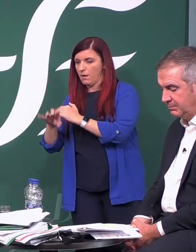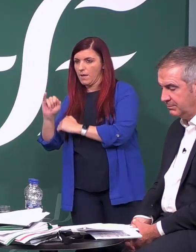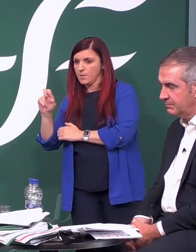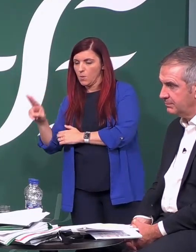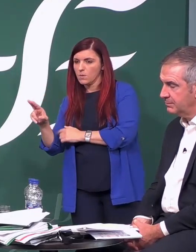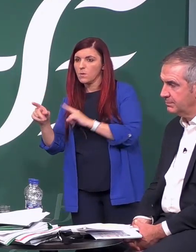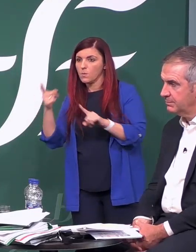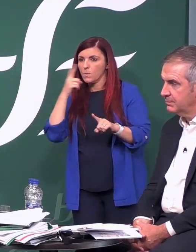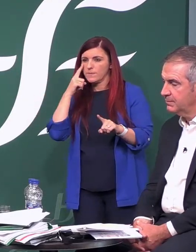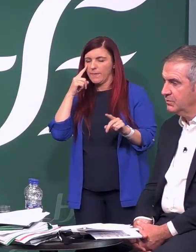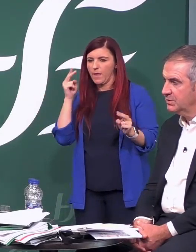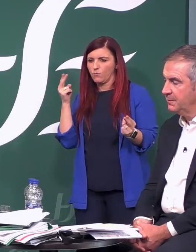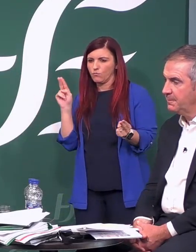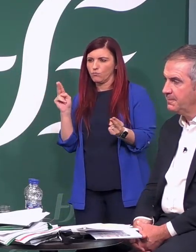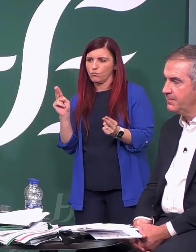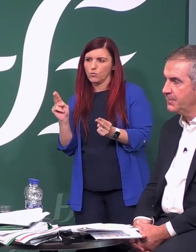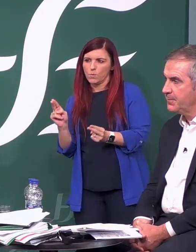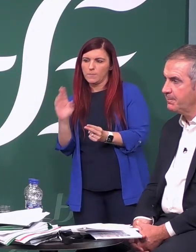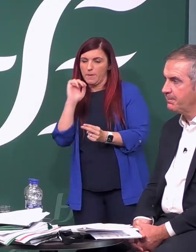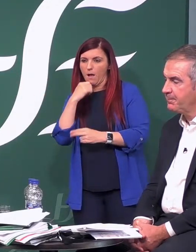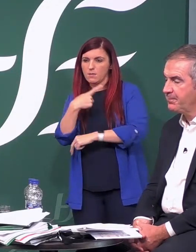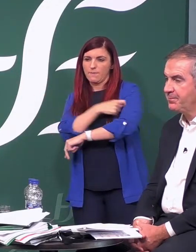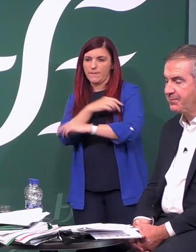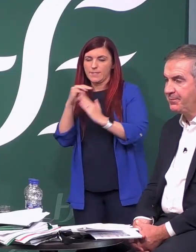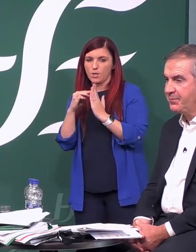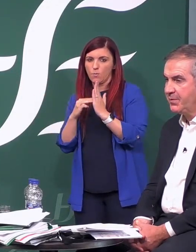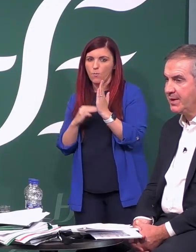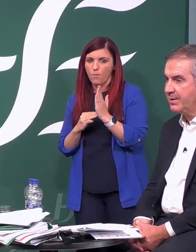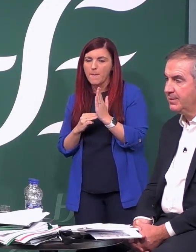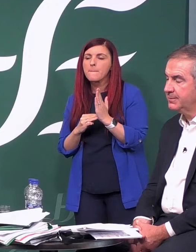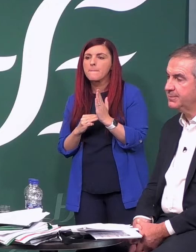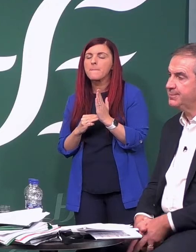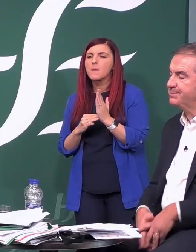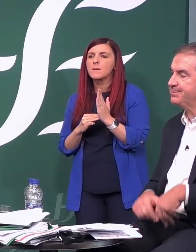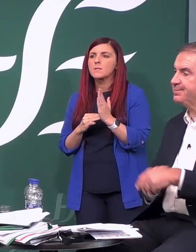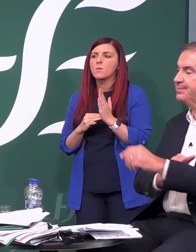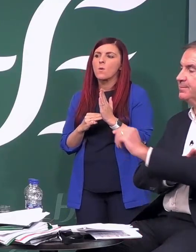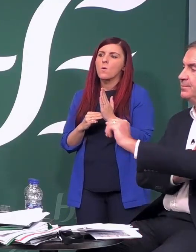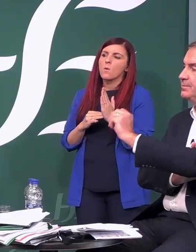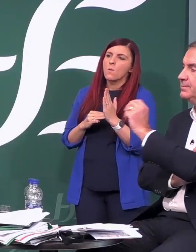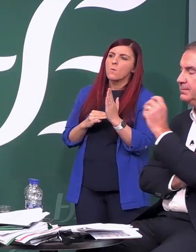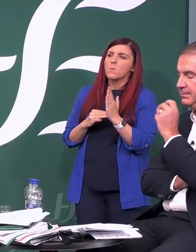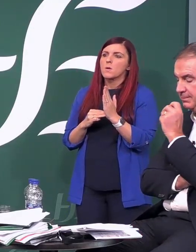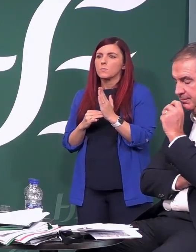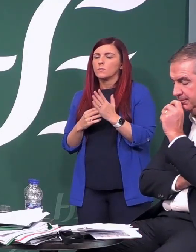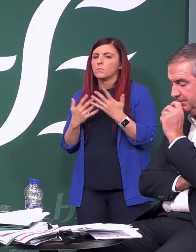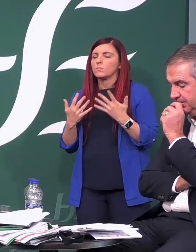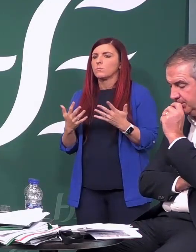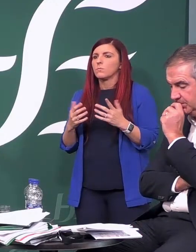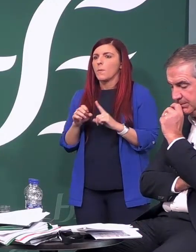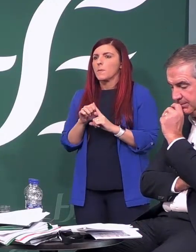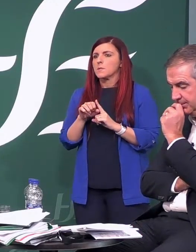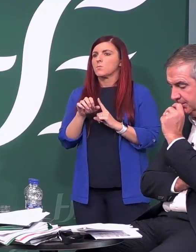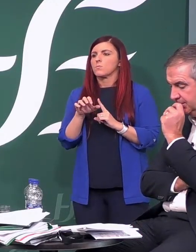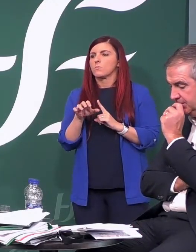that drop off a little because of the vaccination programme. But if you think, it's useful to think also of the spread